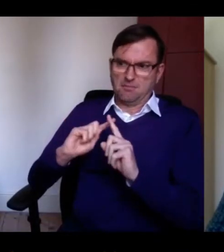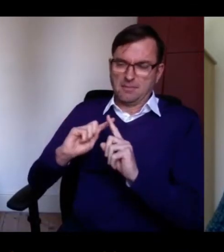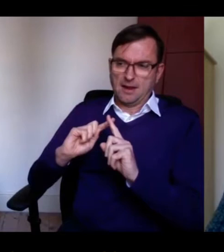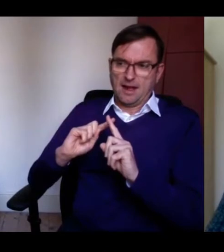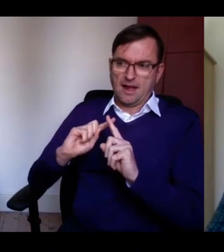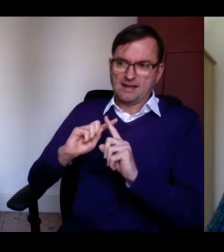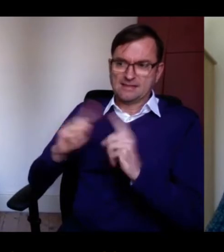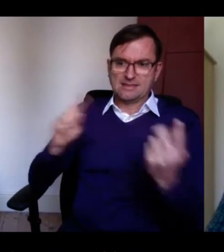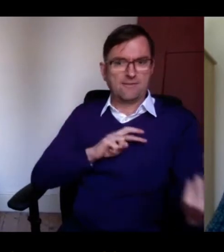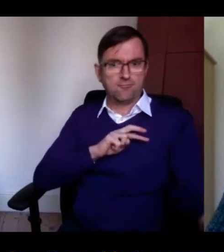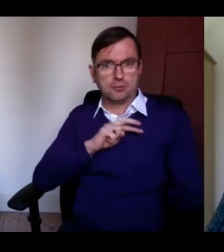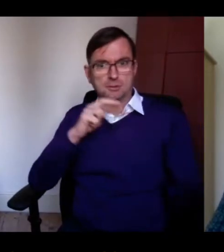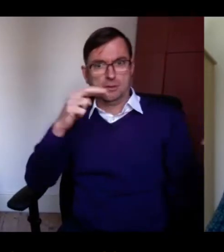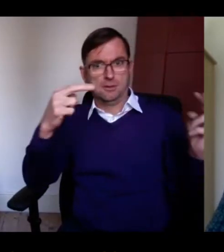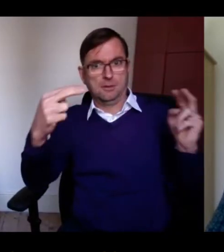of my business.